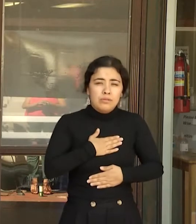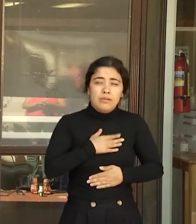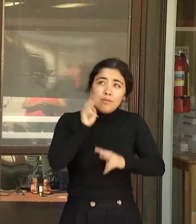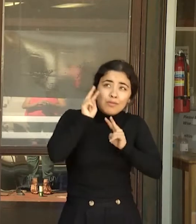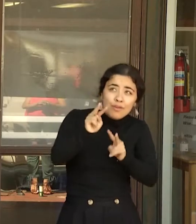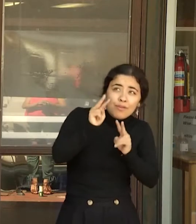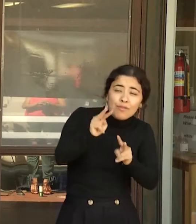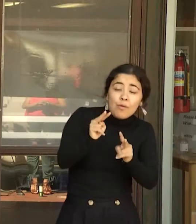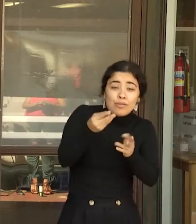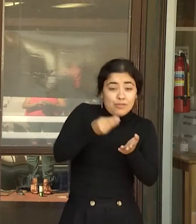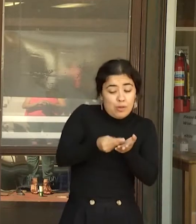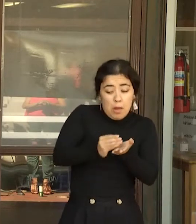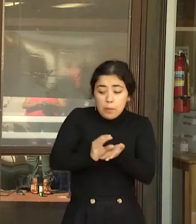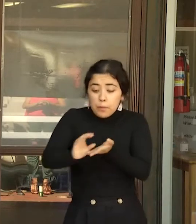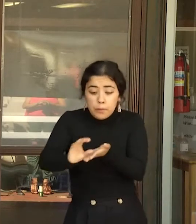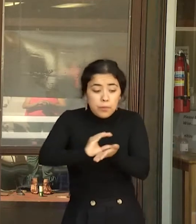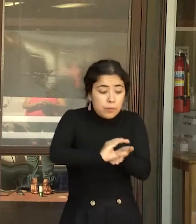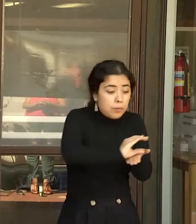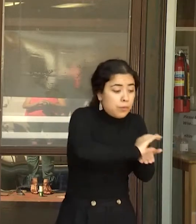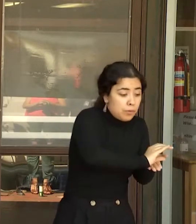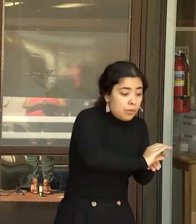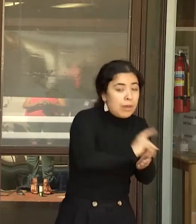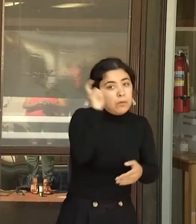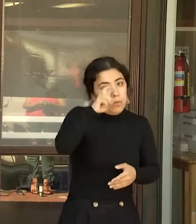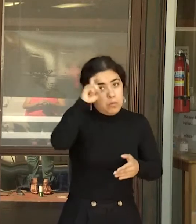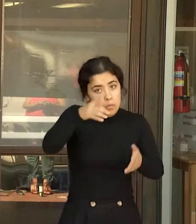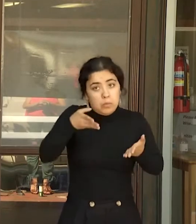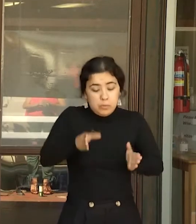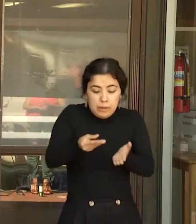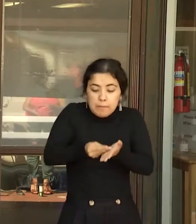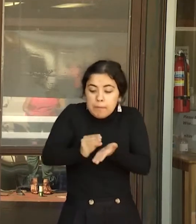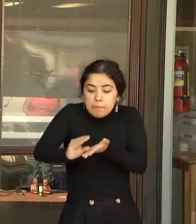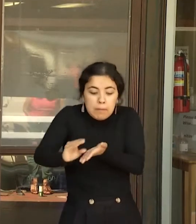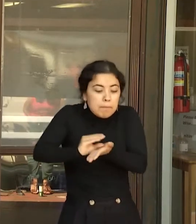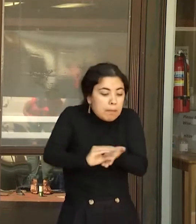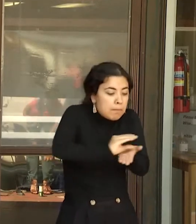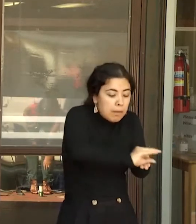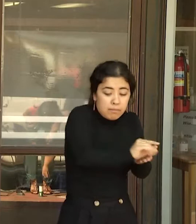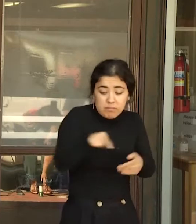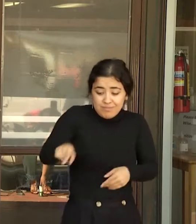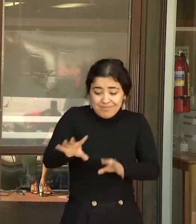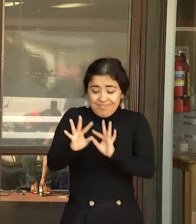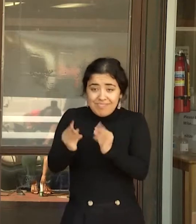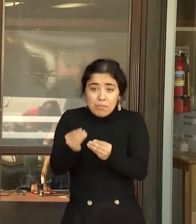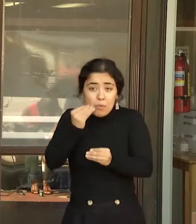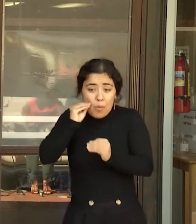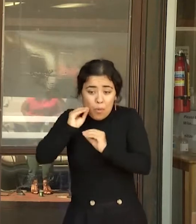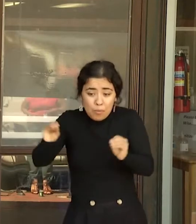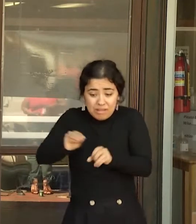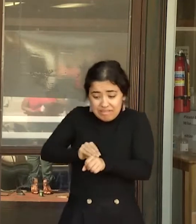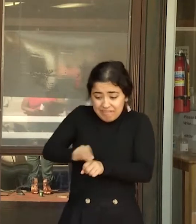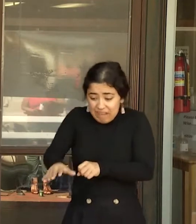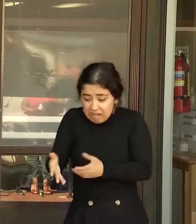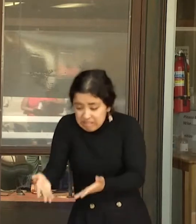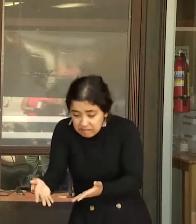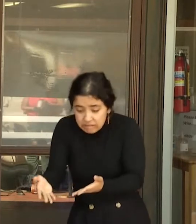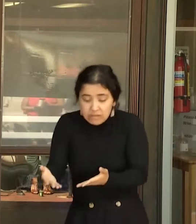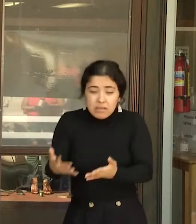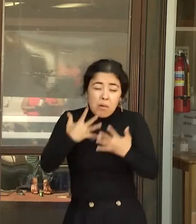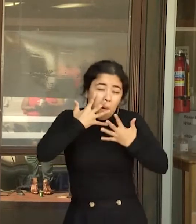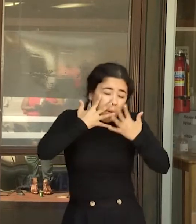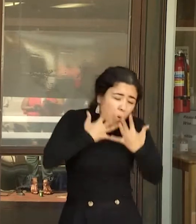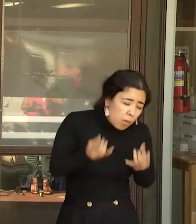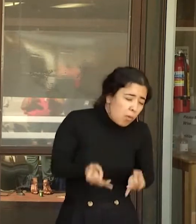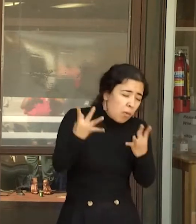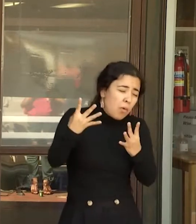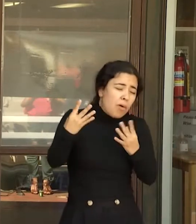very equitable way, so that again, the families that have already experienced homelessness and turmoil during this